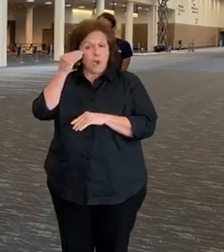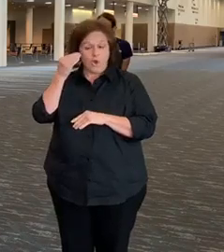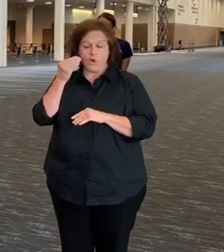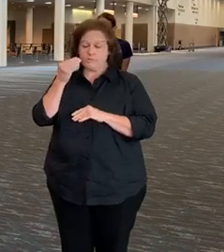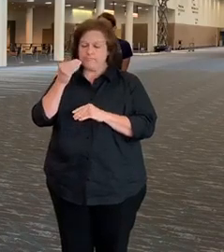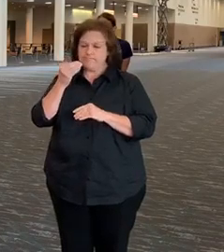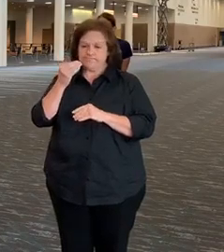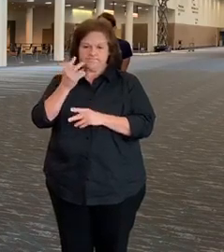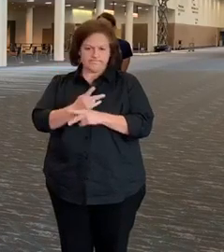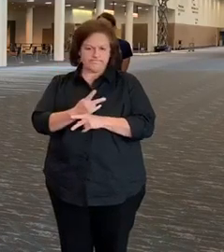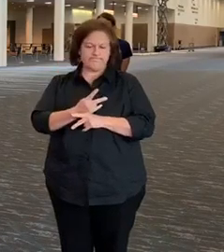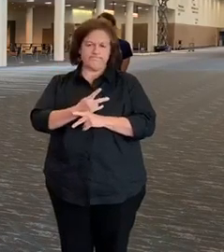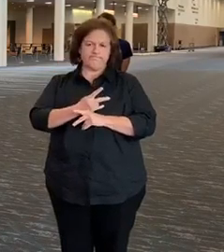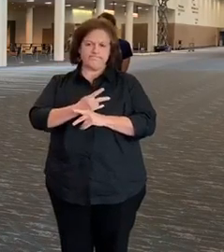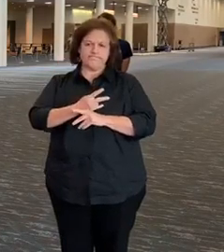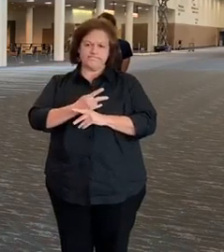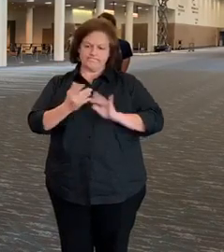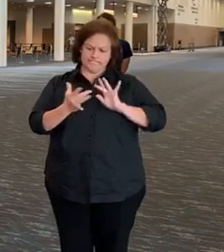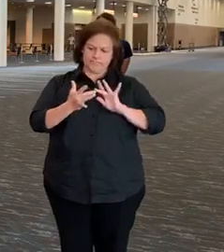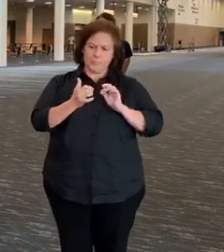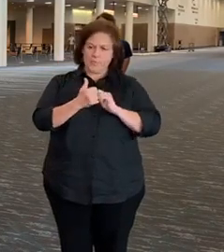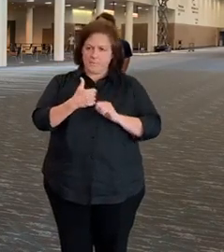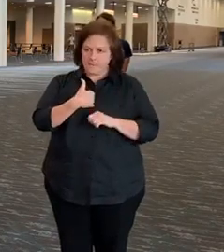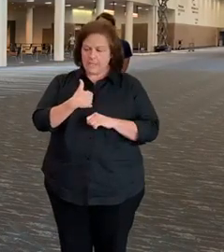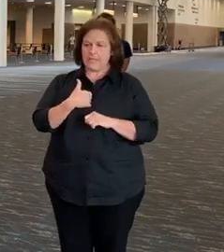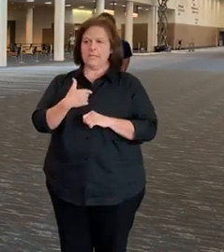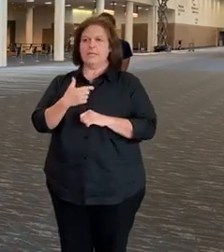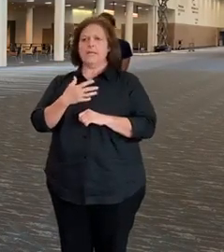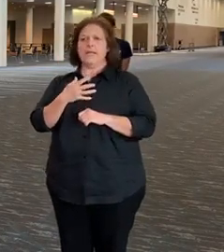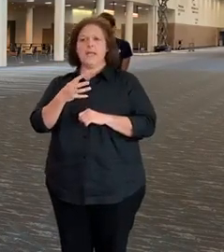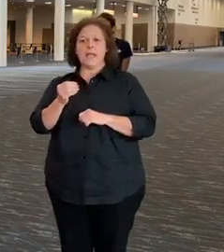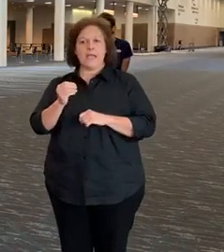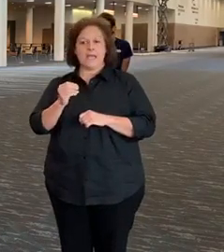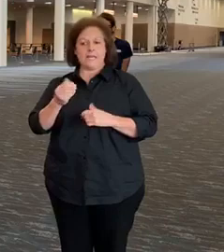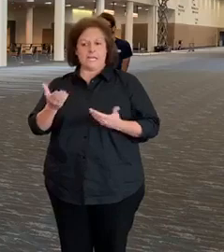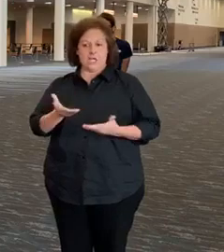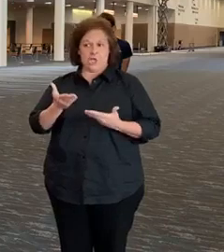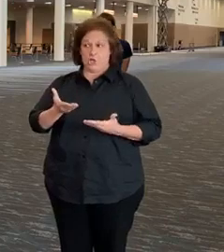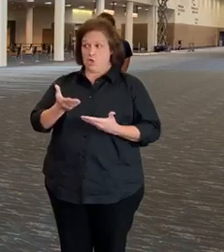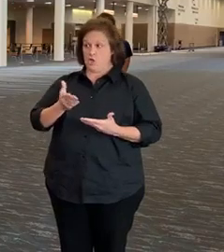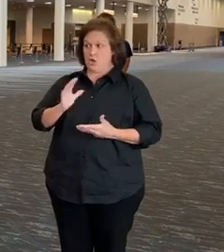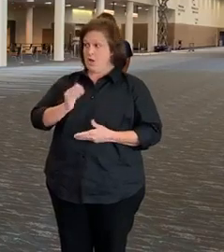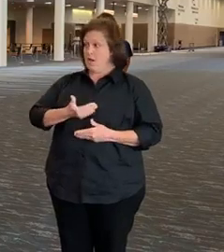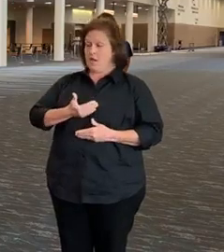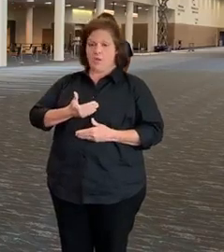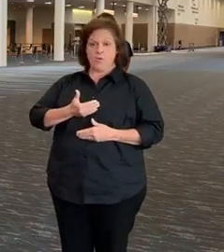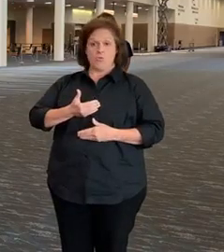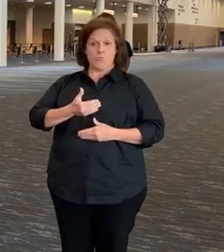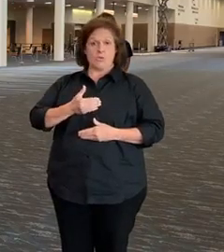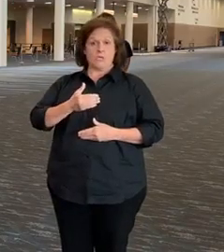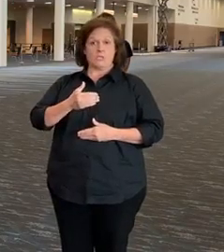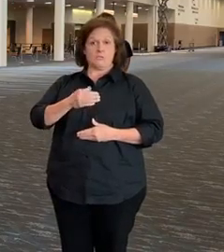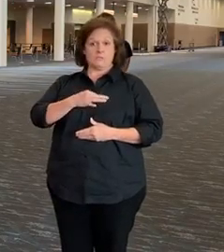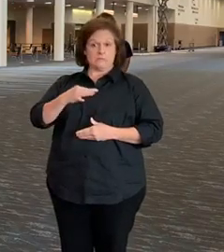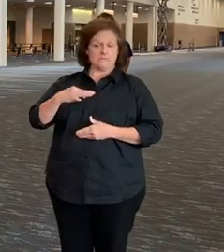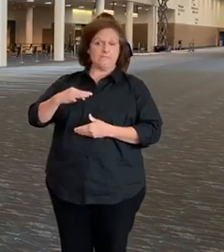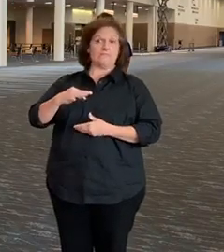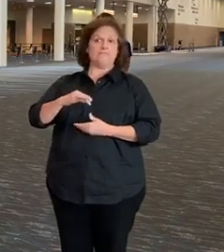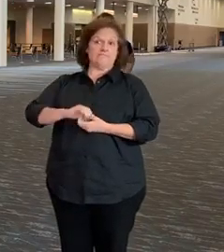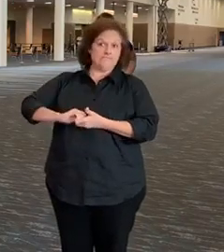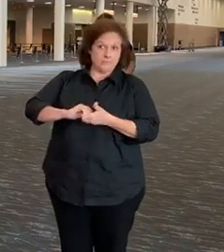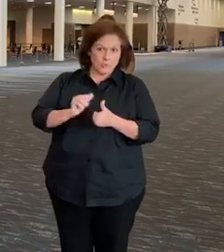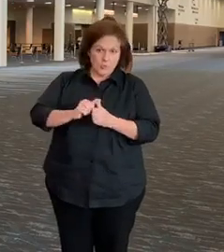in constant communication with me and with the Unified Command here in the city of New Orleans, and he is